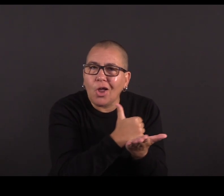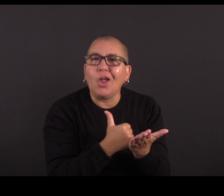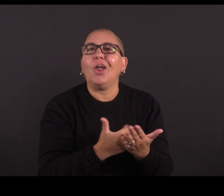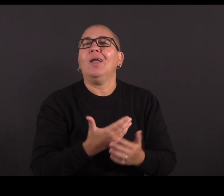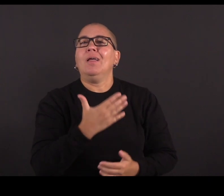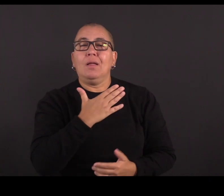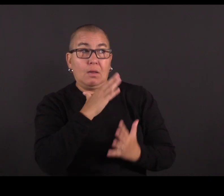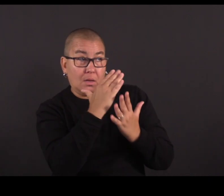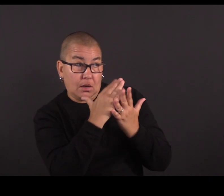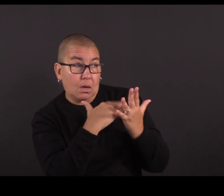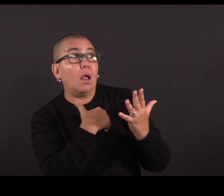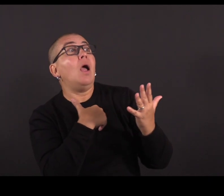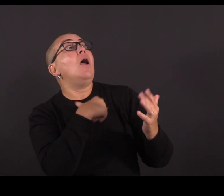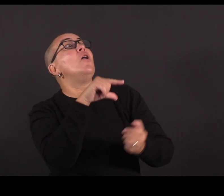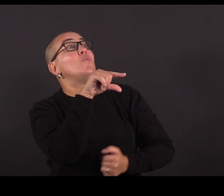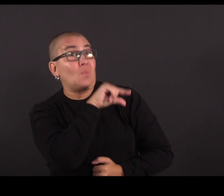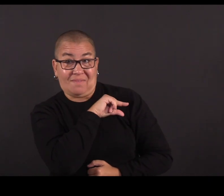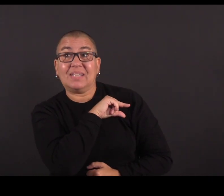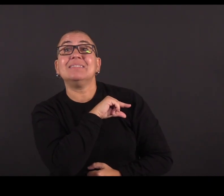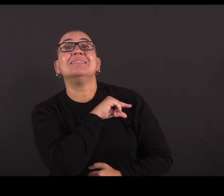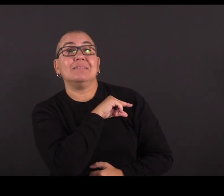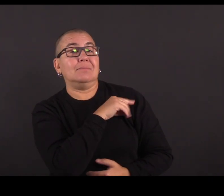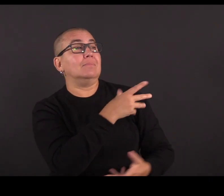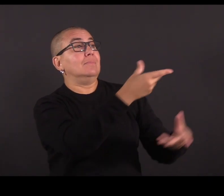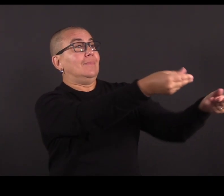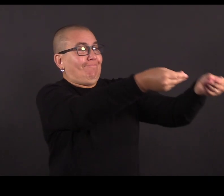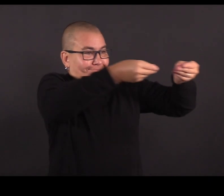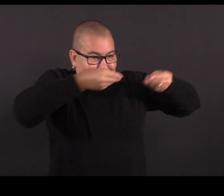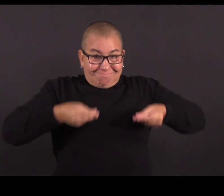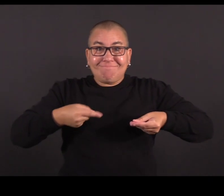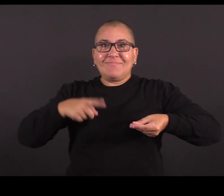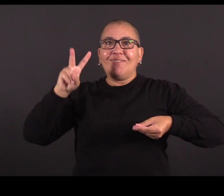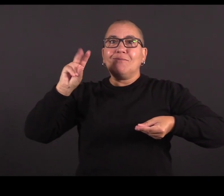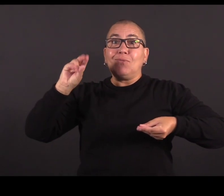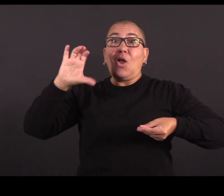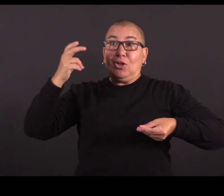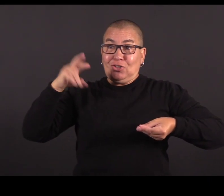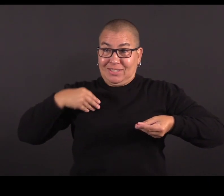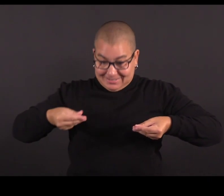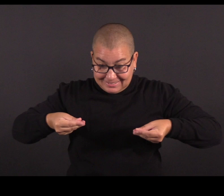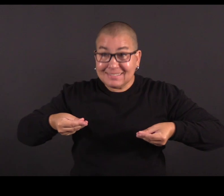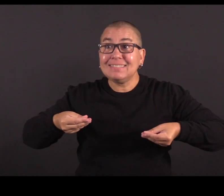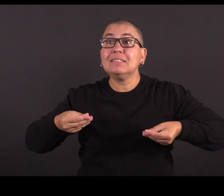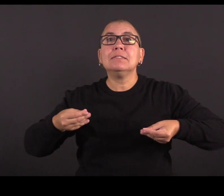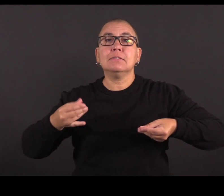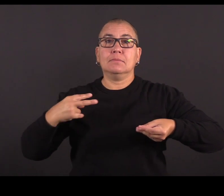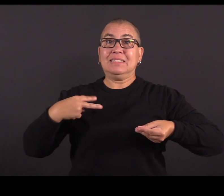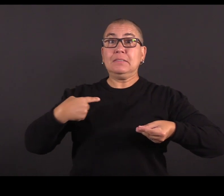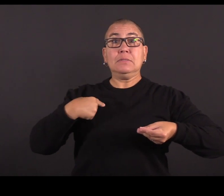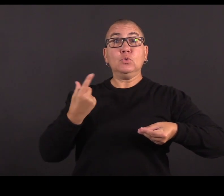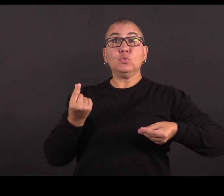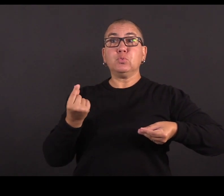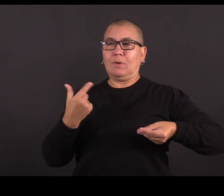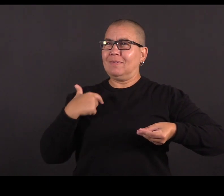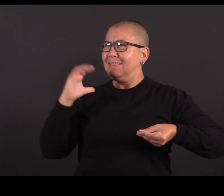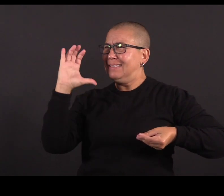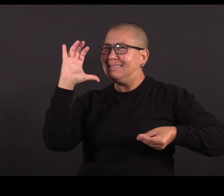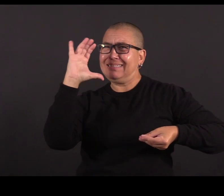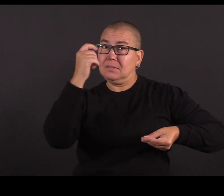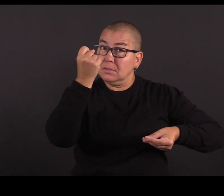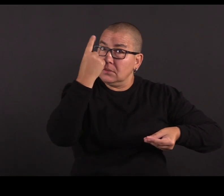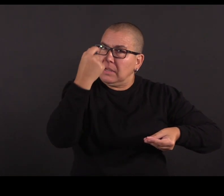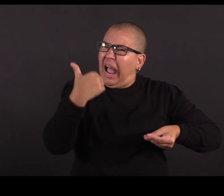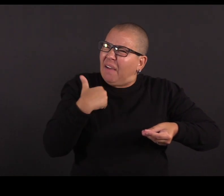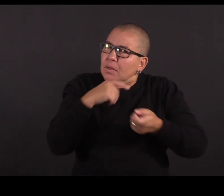After being issued a voucher, the participant has a set period of time to find and secure a rental unit in a